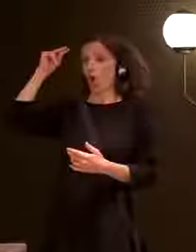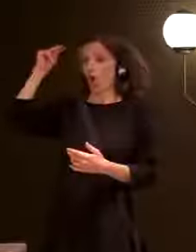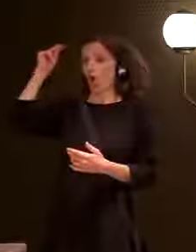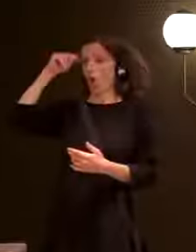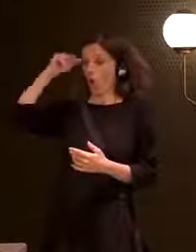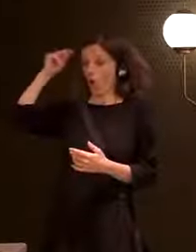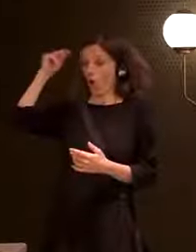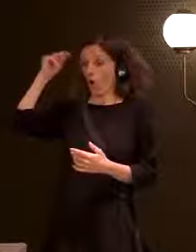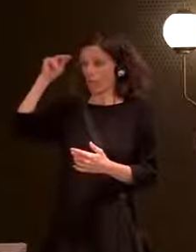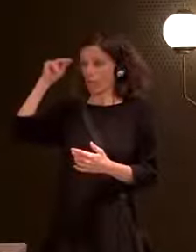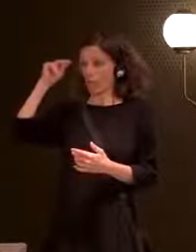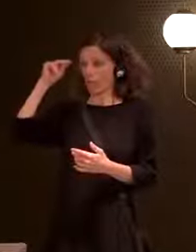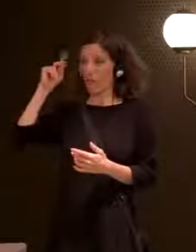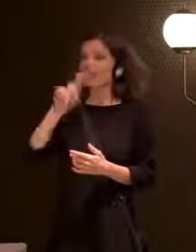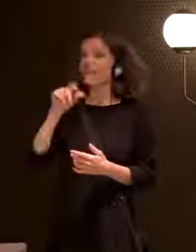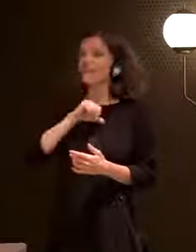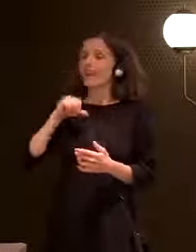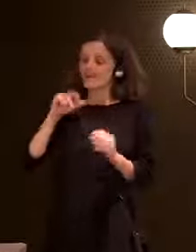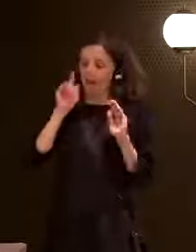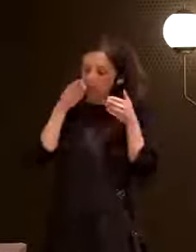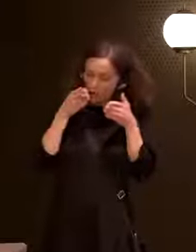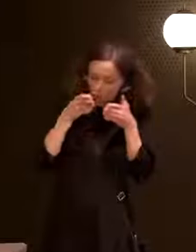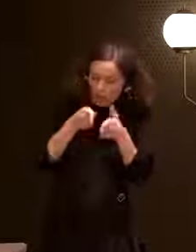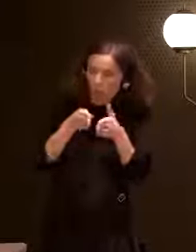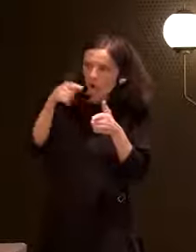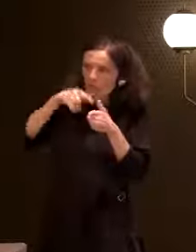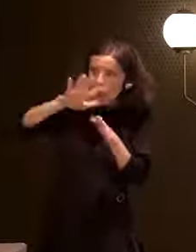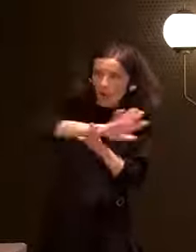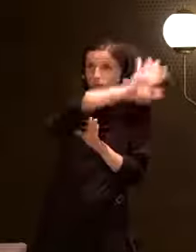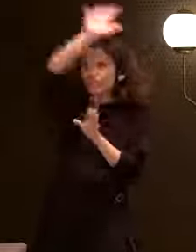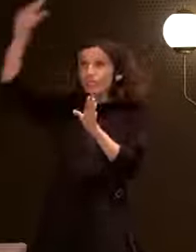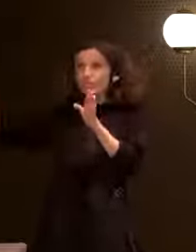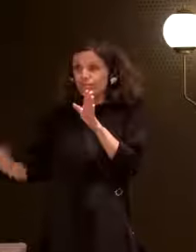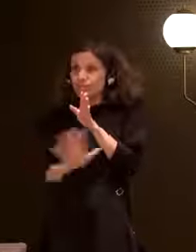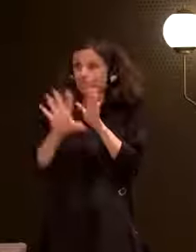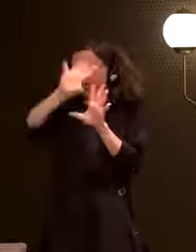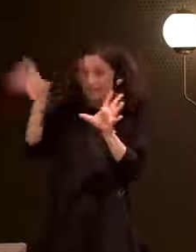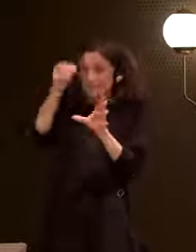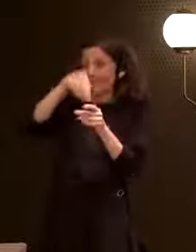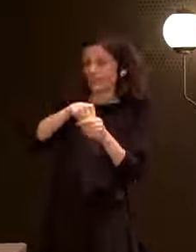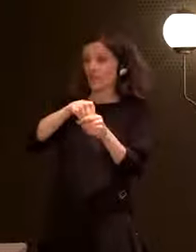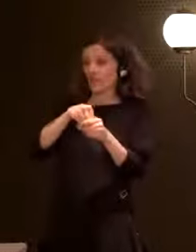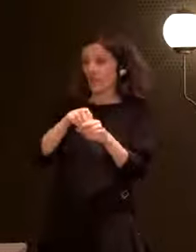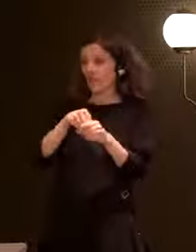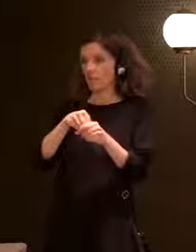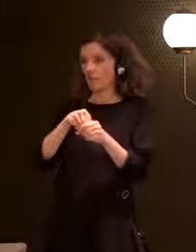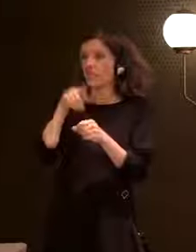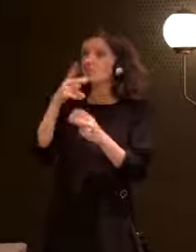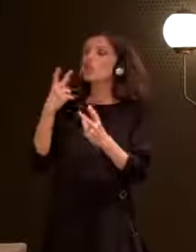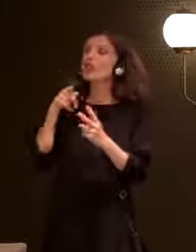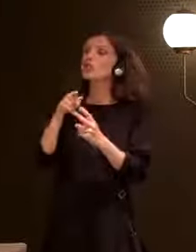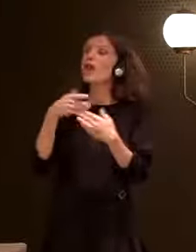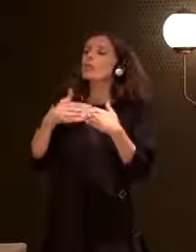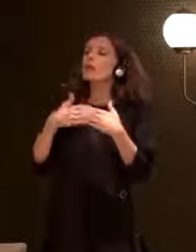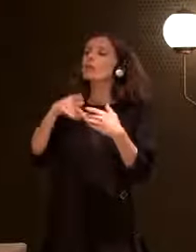means will be seen in the following examples. What I wanted to do is to illustrate what CLIL might look like and